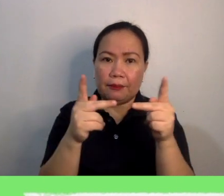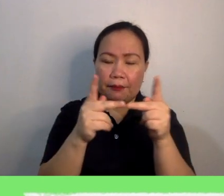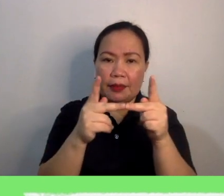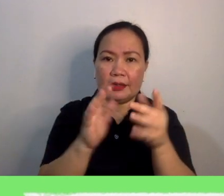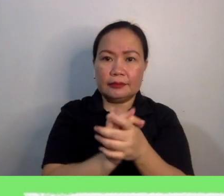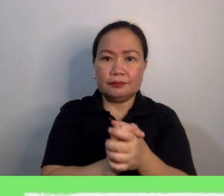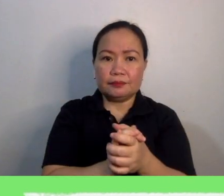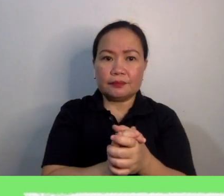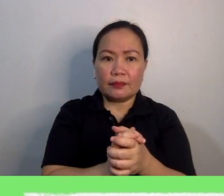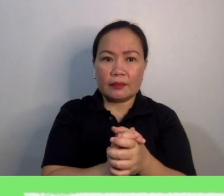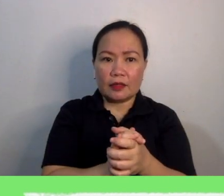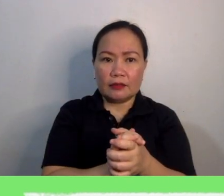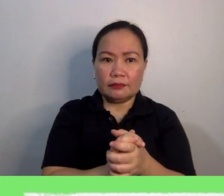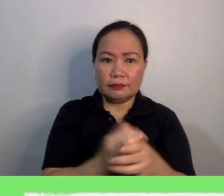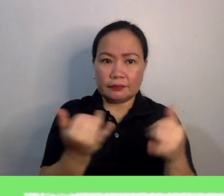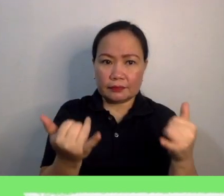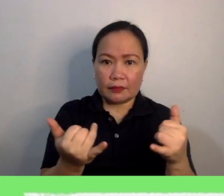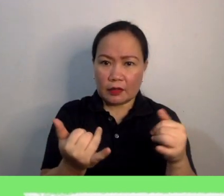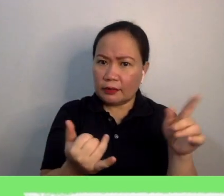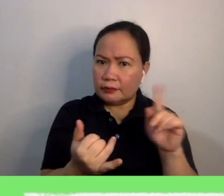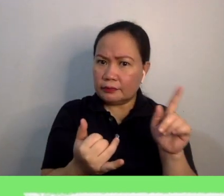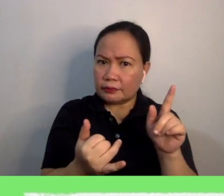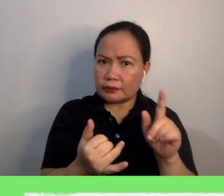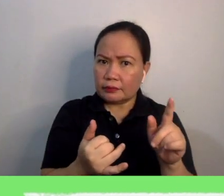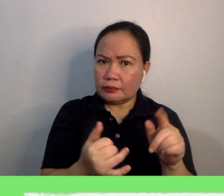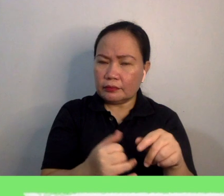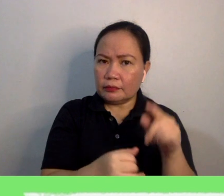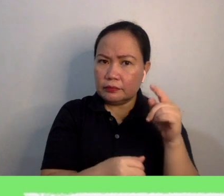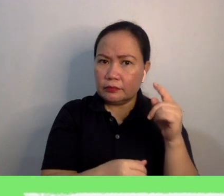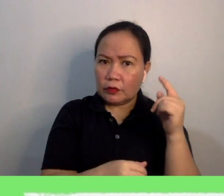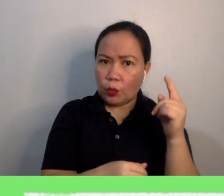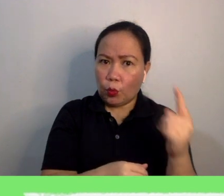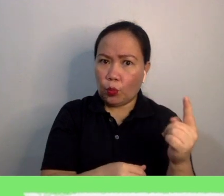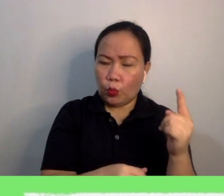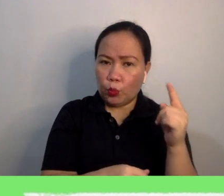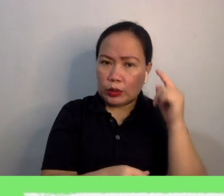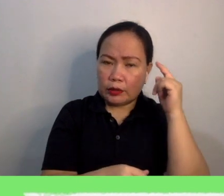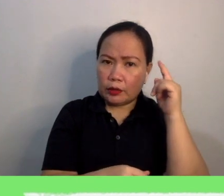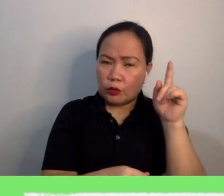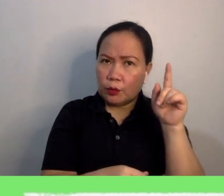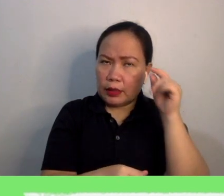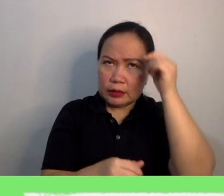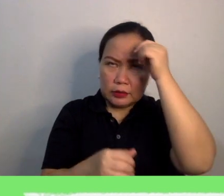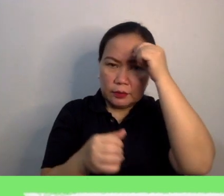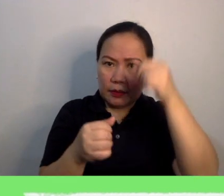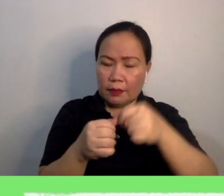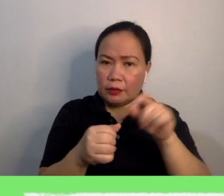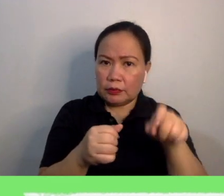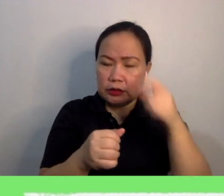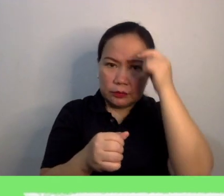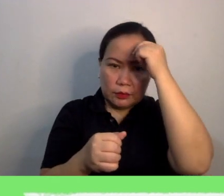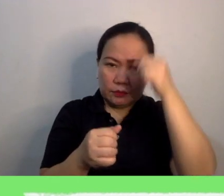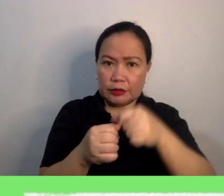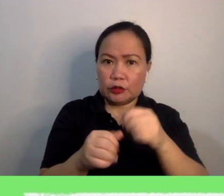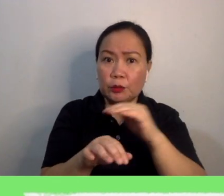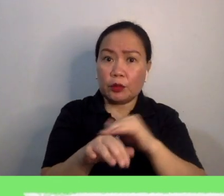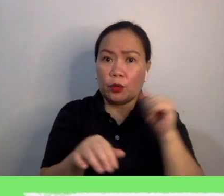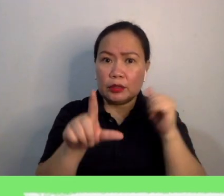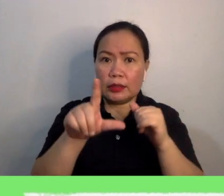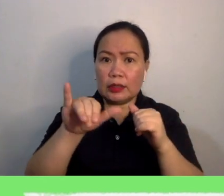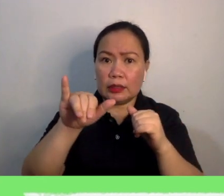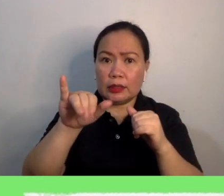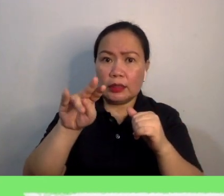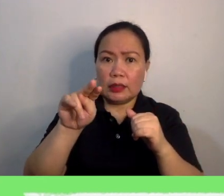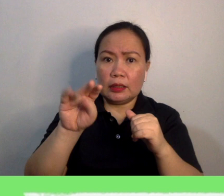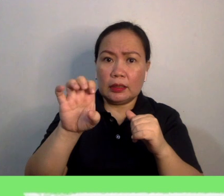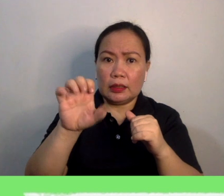time supplementary. Now, ano pa yung isang dapat tandaan natin para malaman mo na linear pair? Okay, so